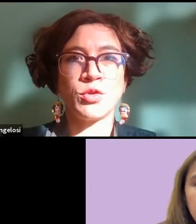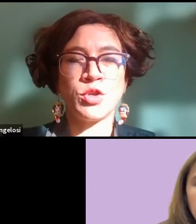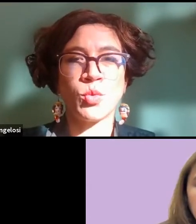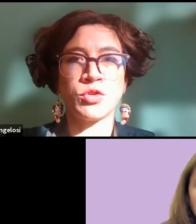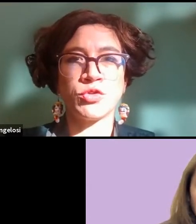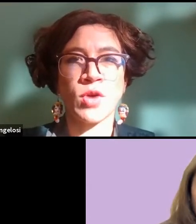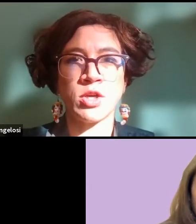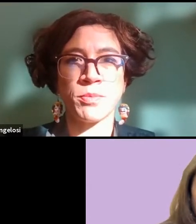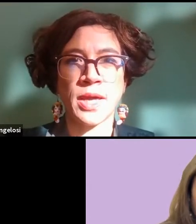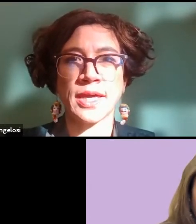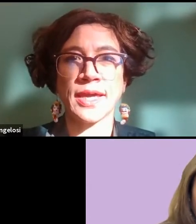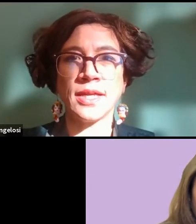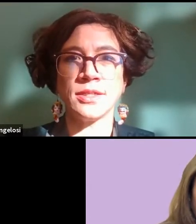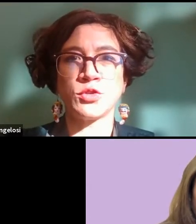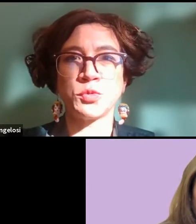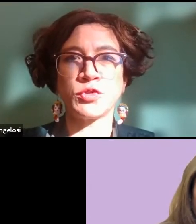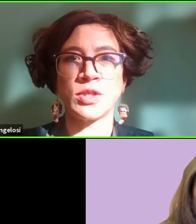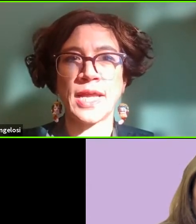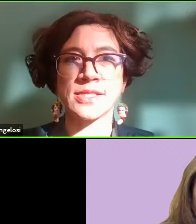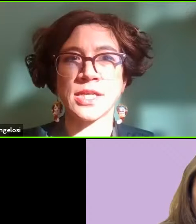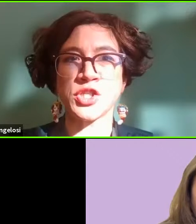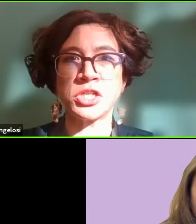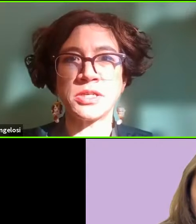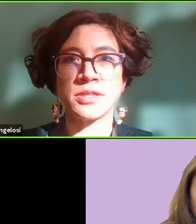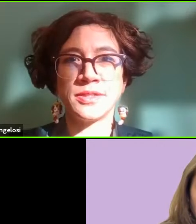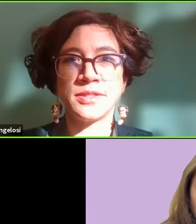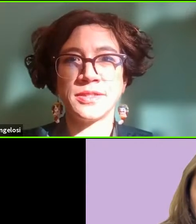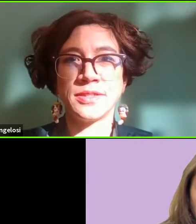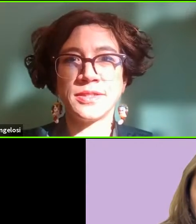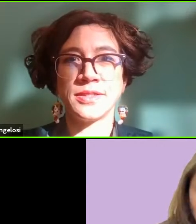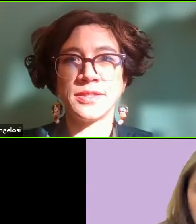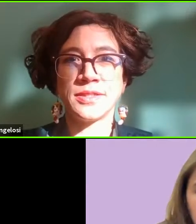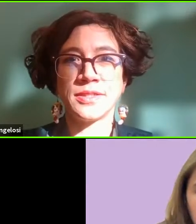Mirgul, do you want to try your mic again to move to the next session?